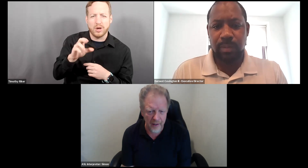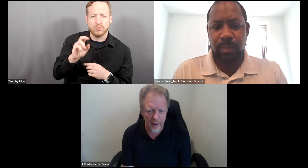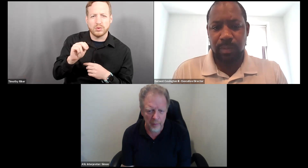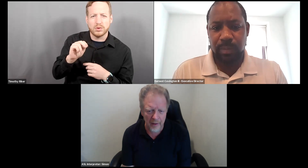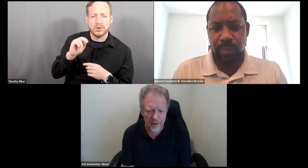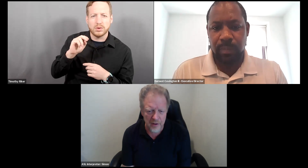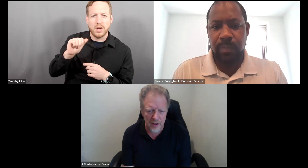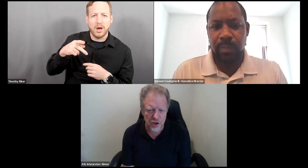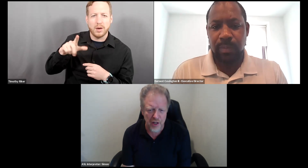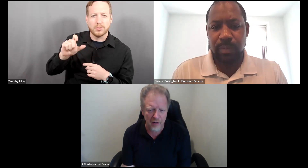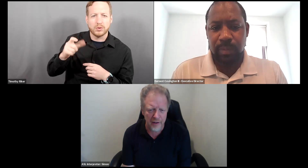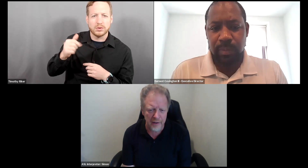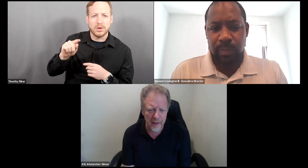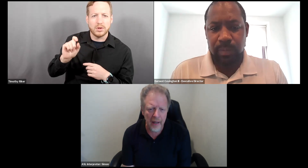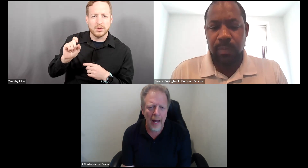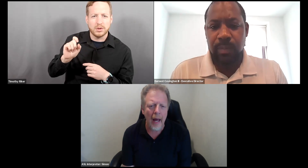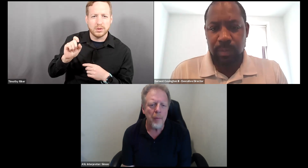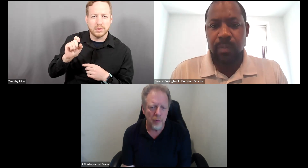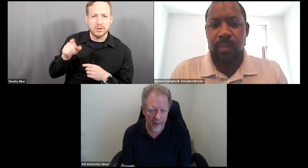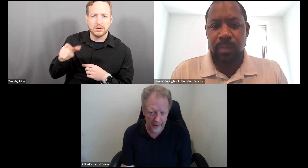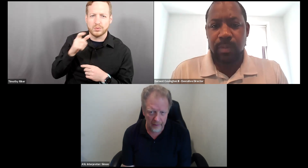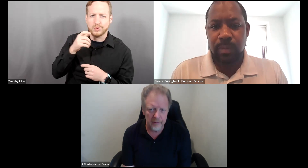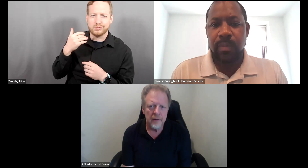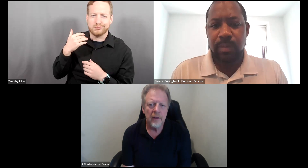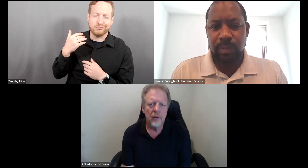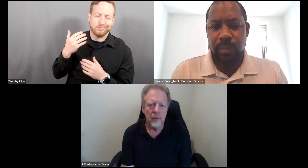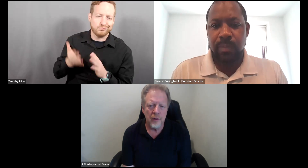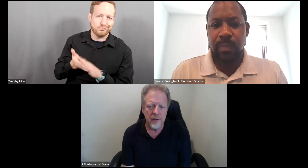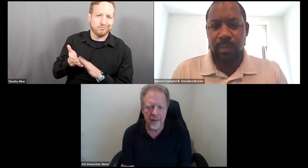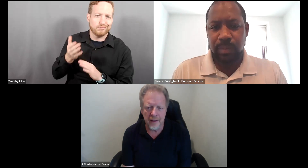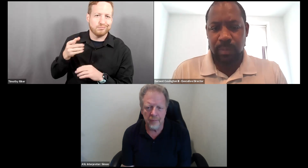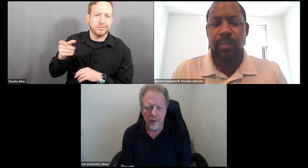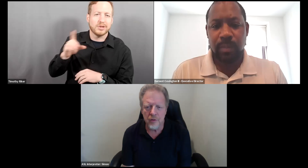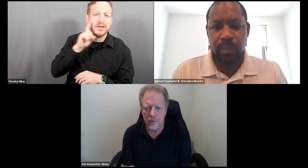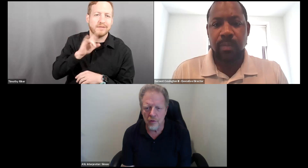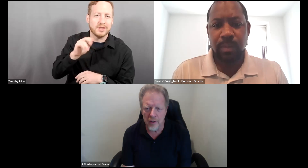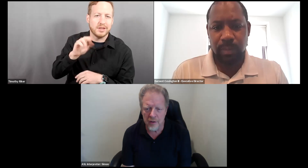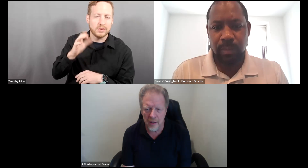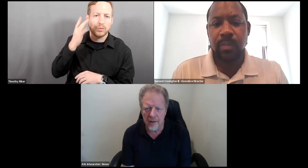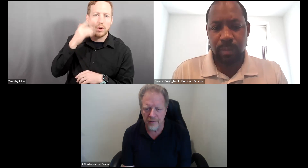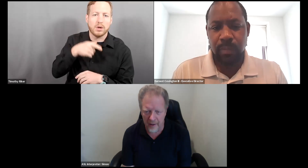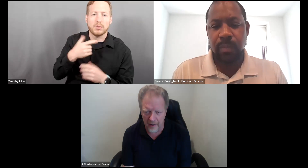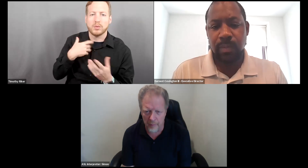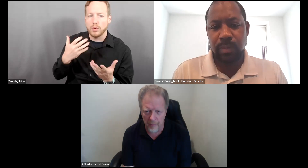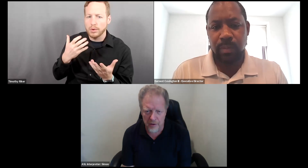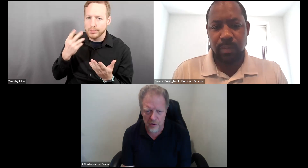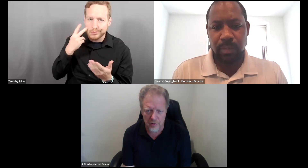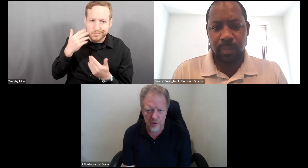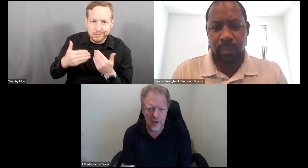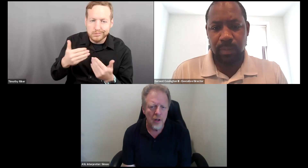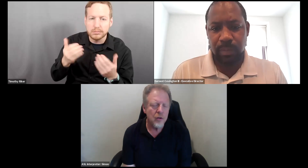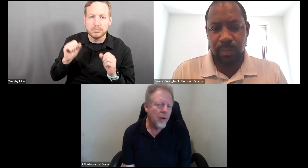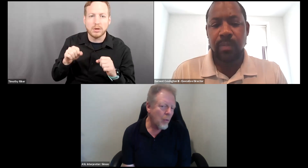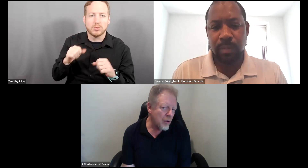invitation for that, and I believe it's Sharon Applegate, who is the person who runs Deaf Inc. up in